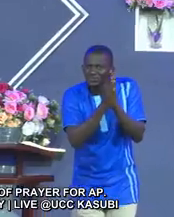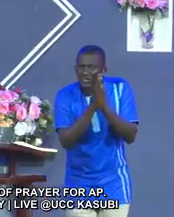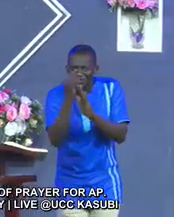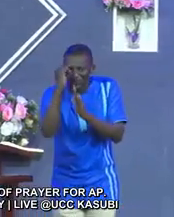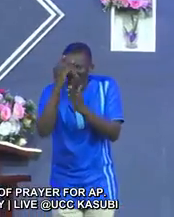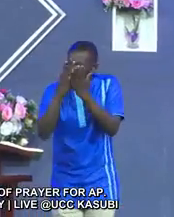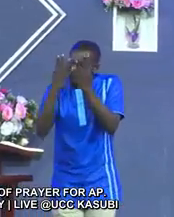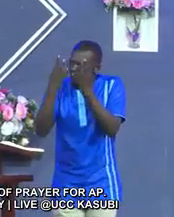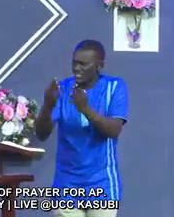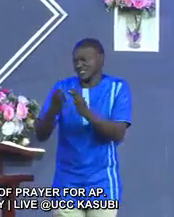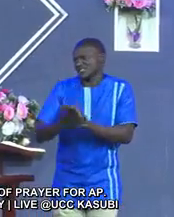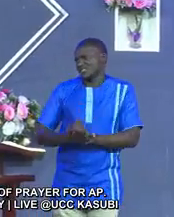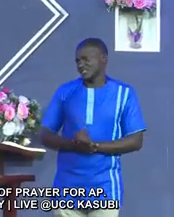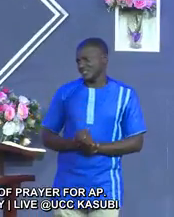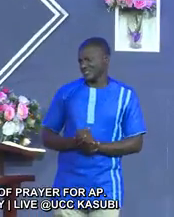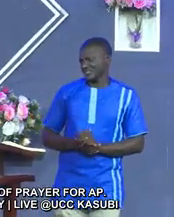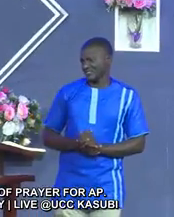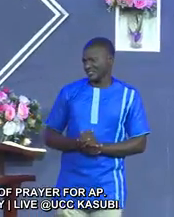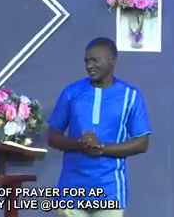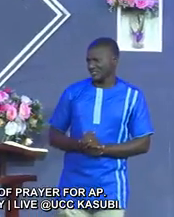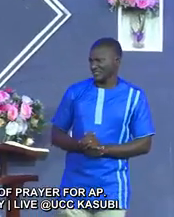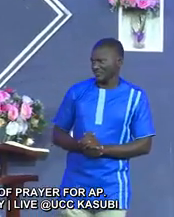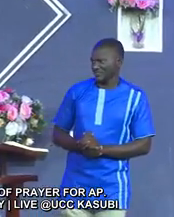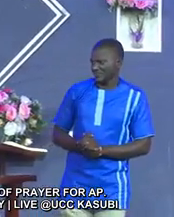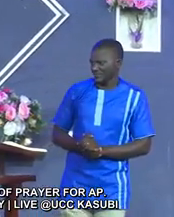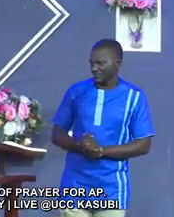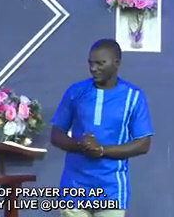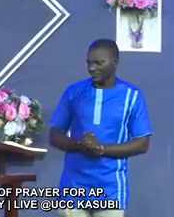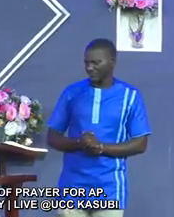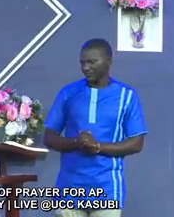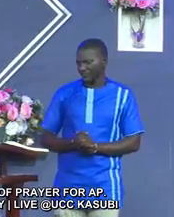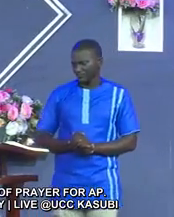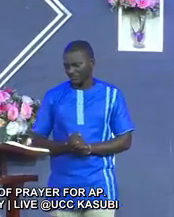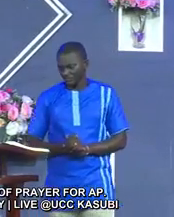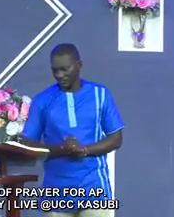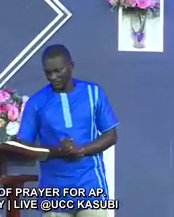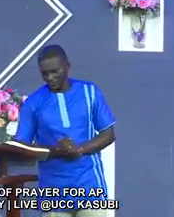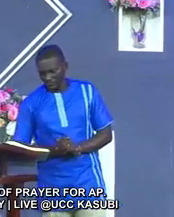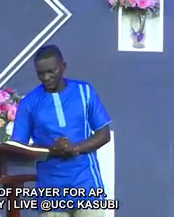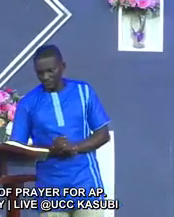For the saints that laid something in the spiritual realm.